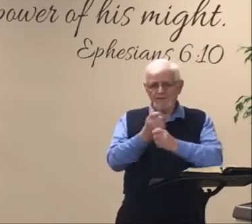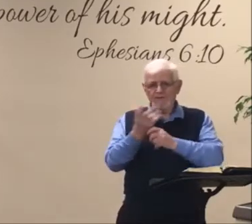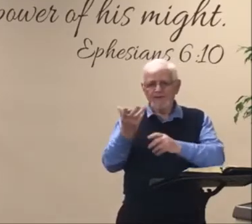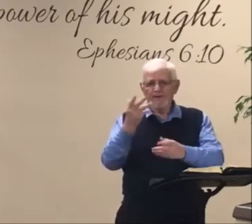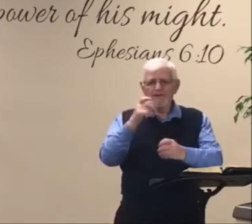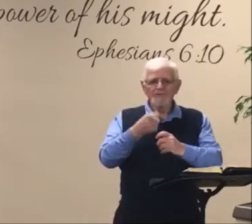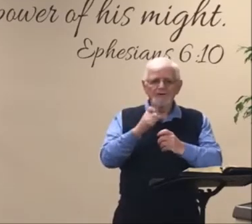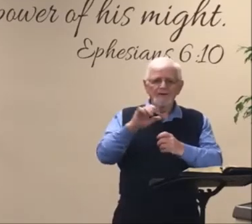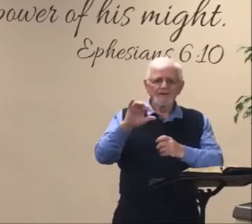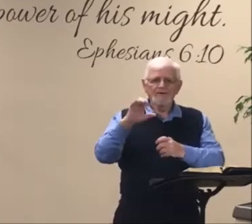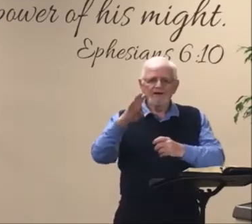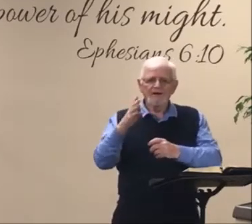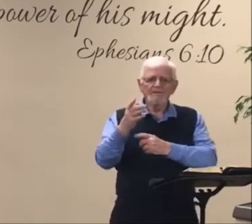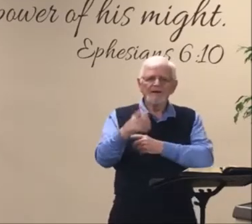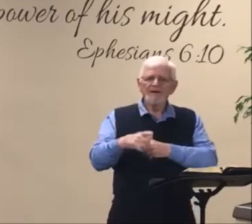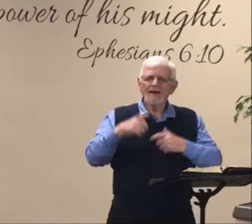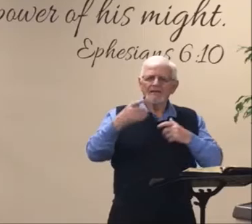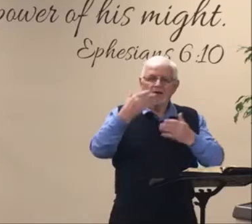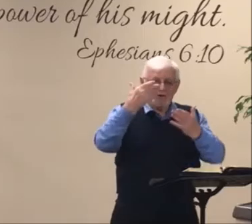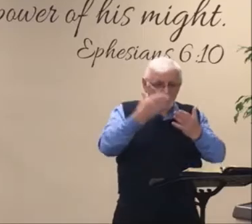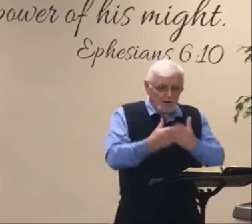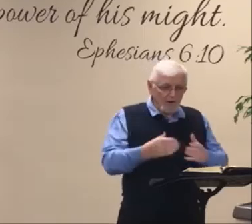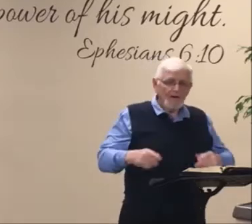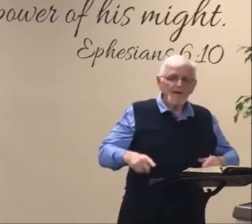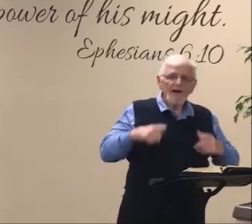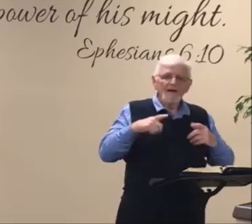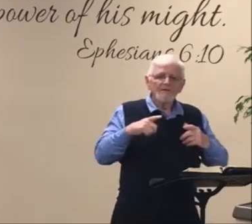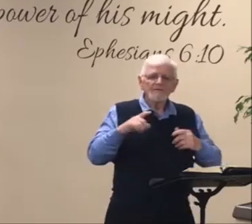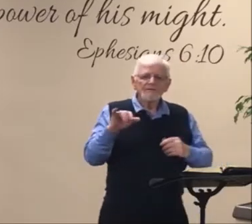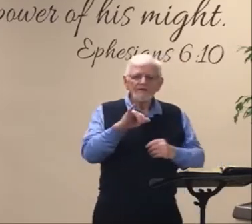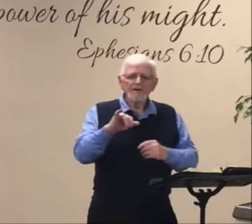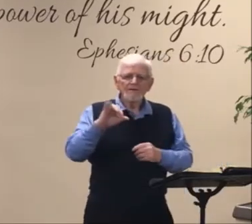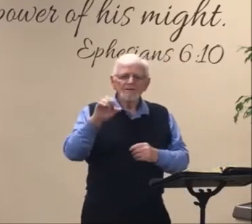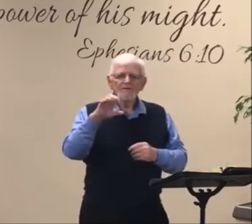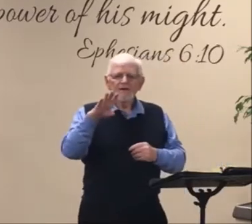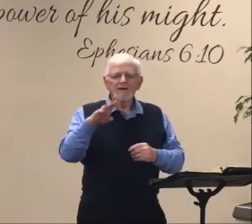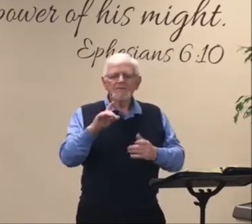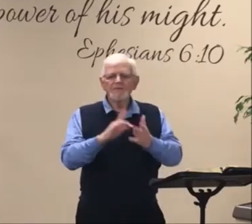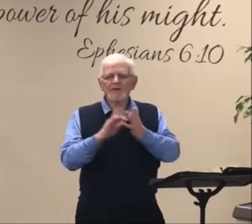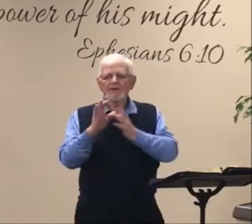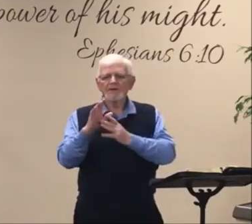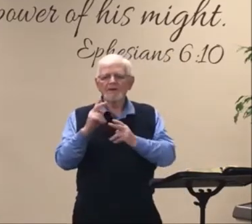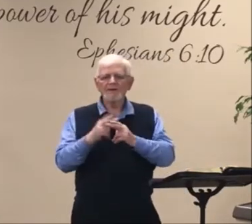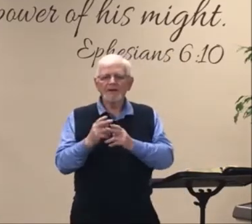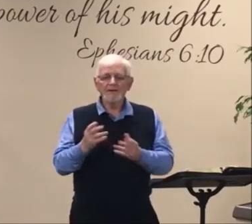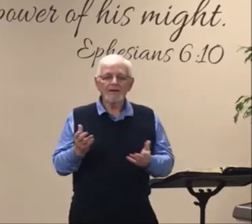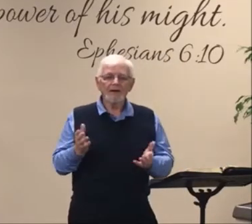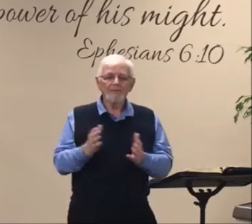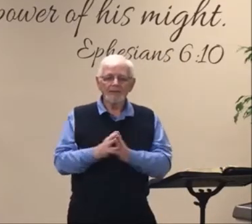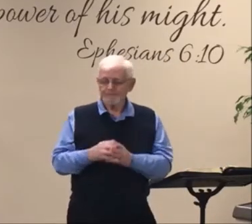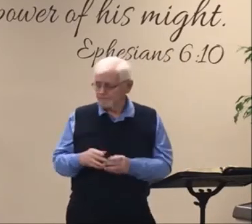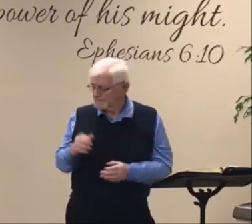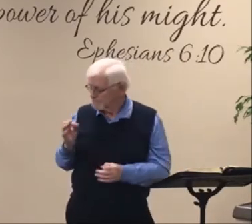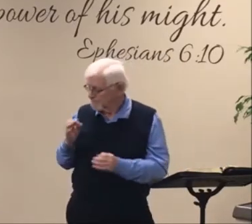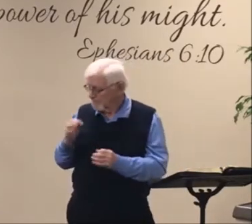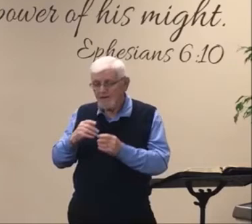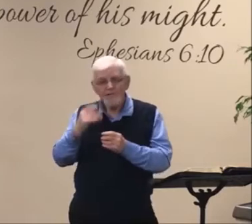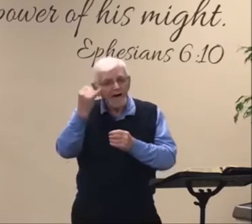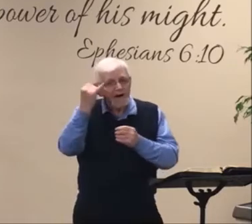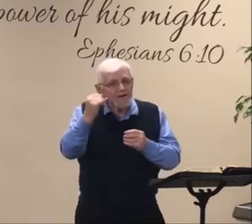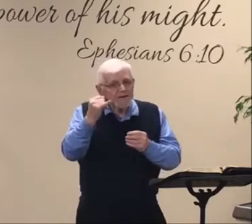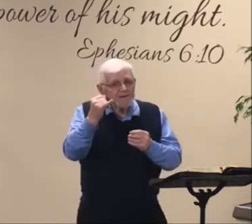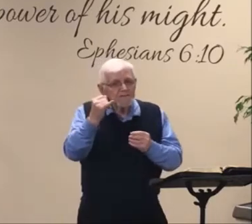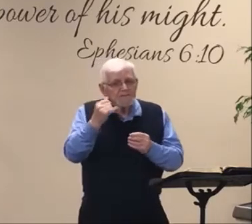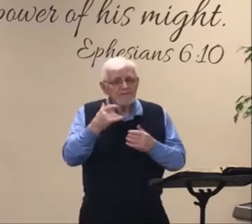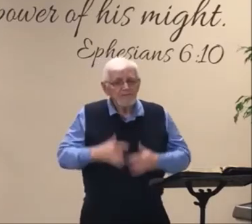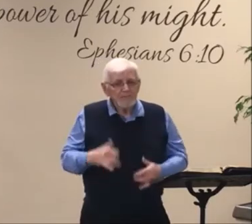life and have a good outcome like Jacob did. I ask this in Jesus' name. Amen. If these points get discouraging, I promise you the last one is hopeful.